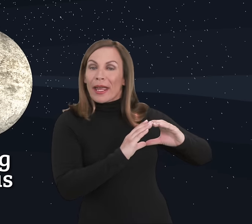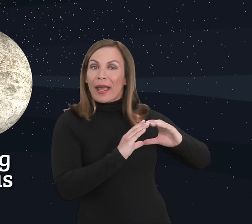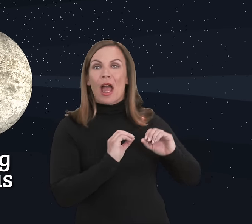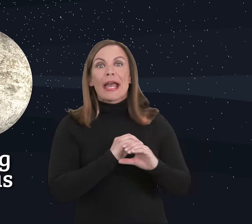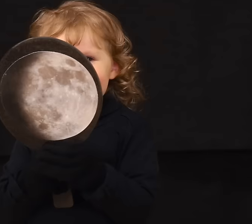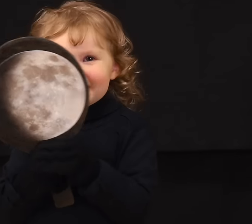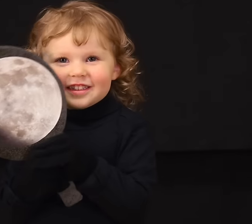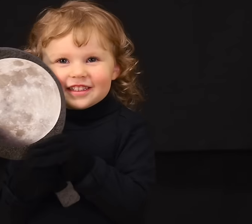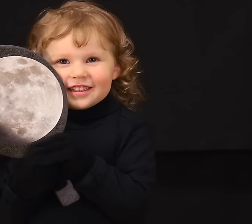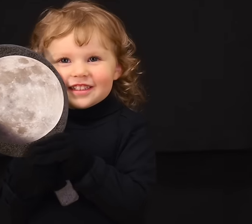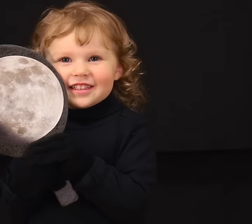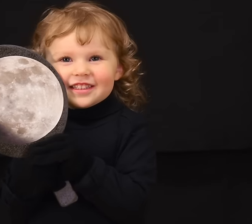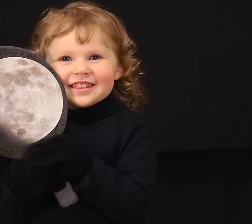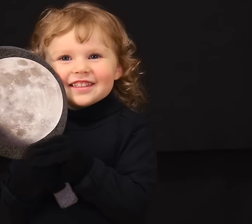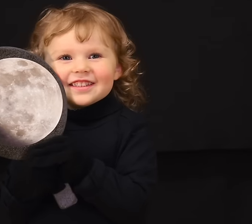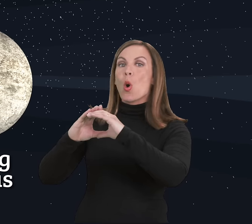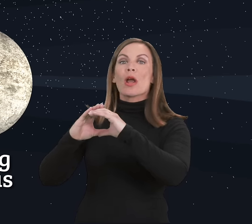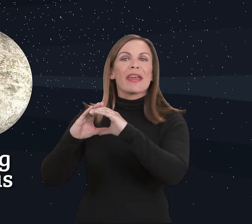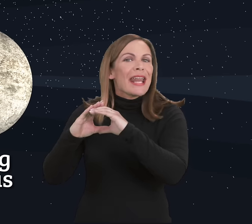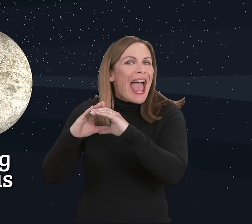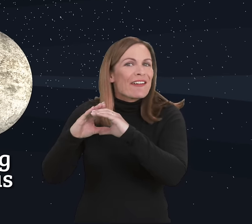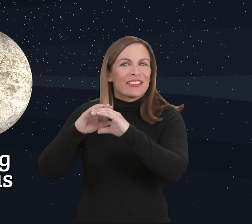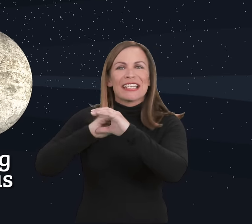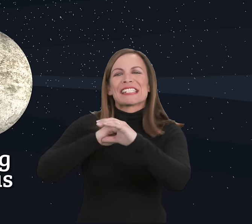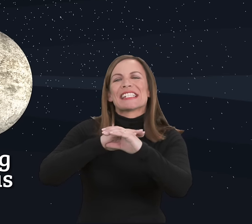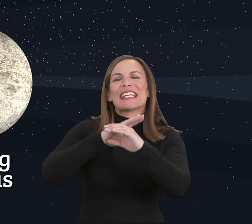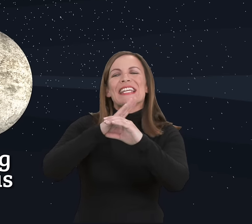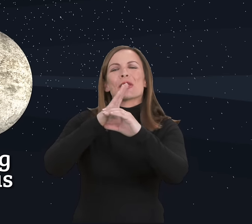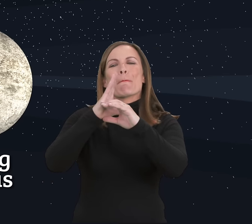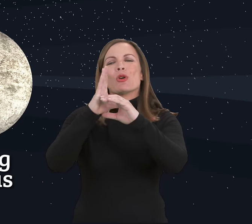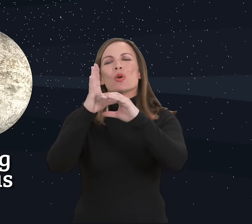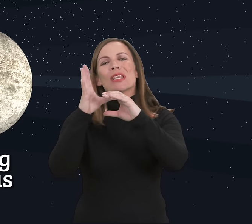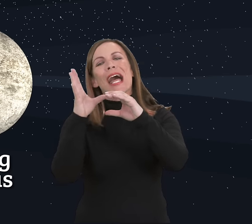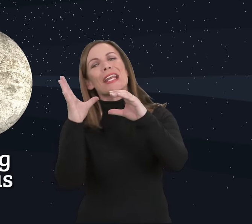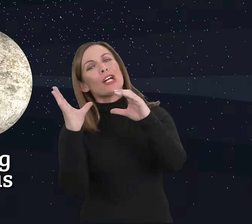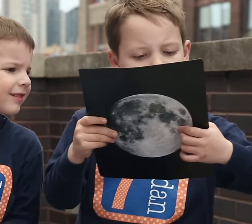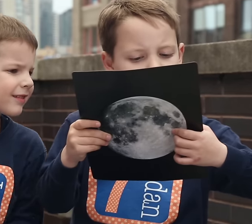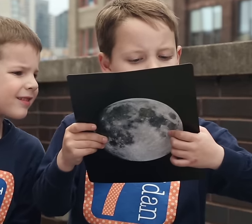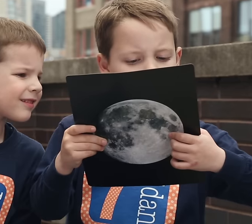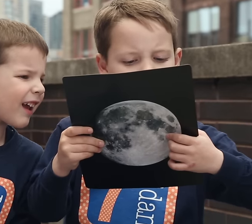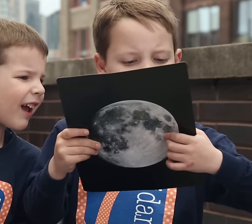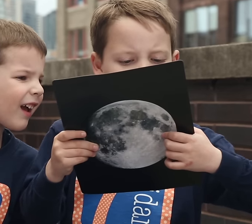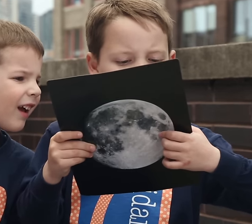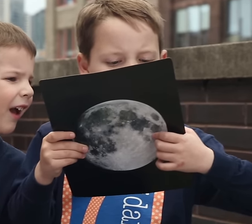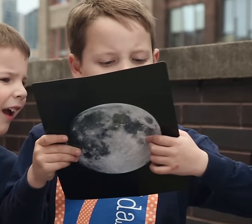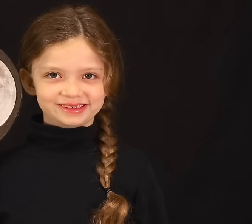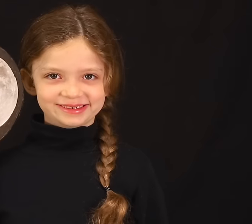growing. Gibbous moons are more than half, let's see the moonlight glowing.